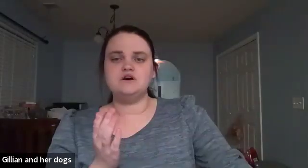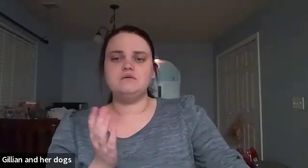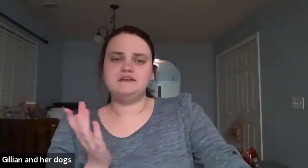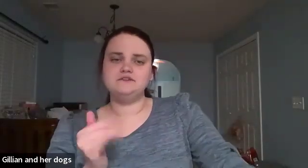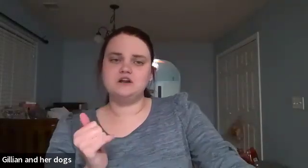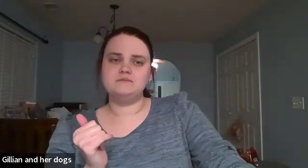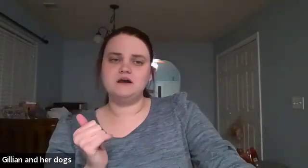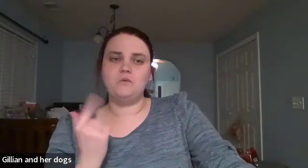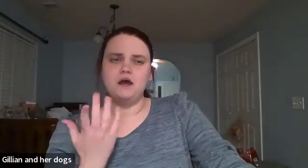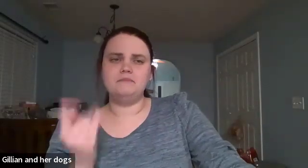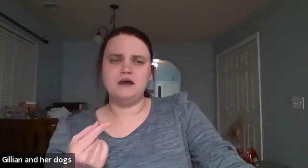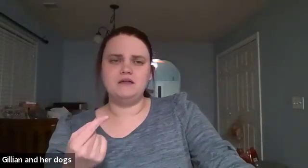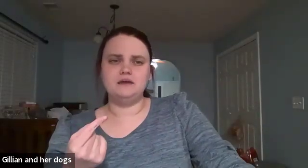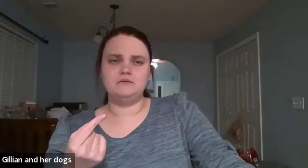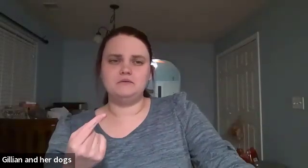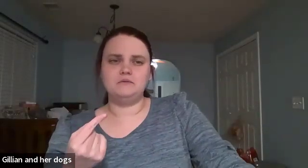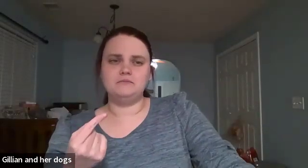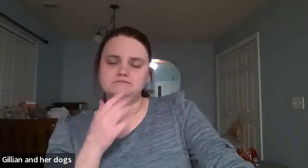So like if you're talking about what about like,